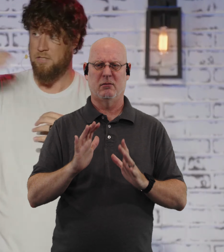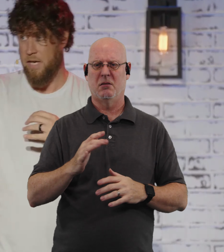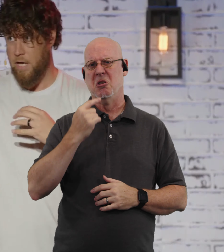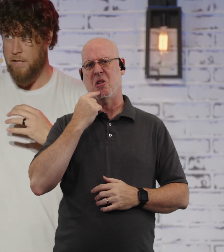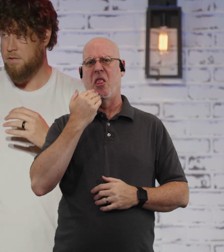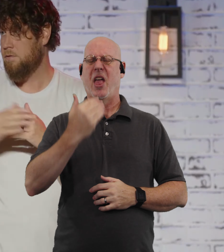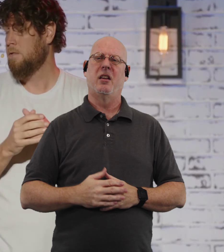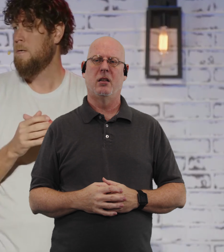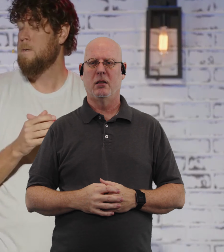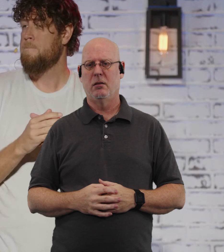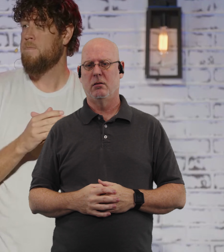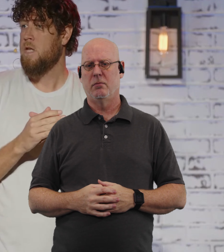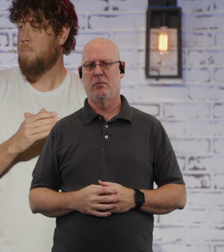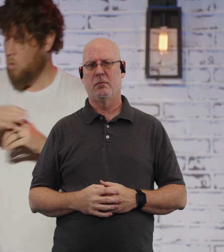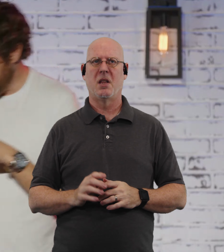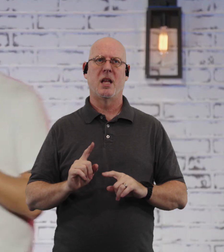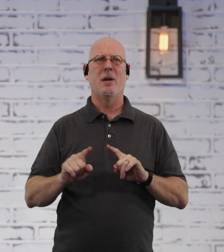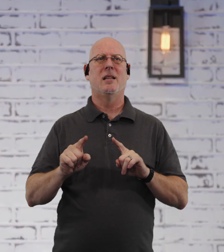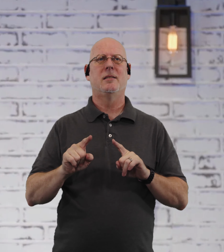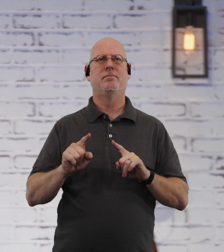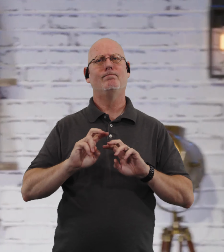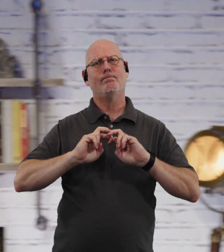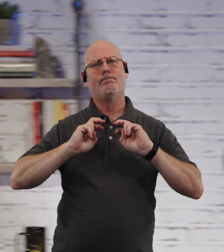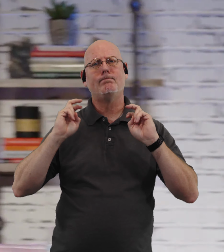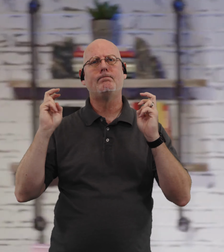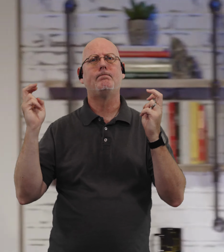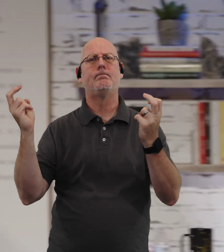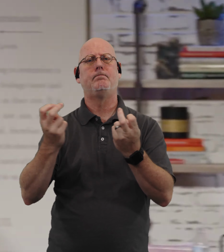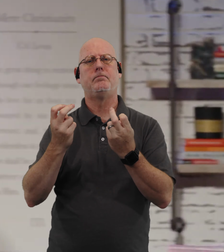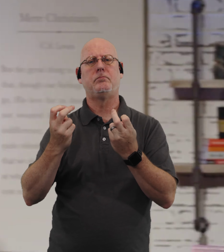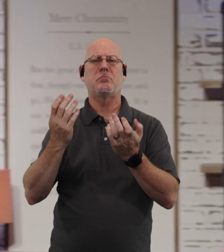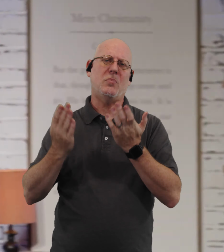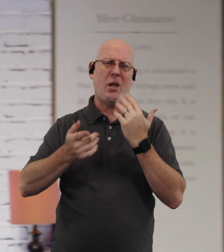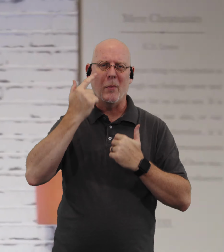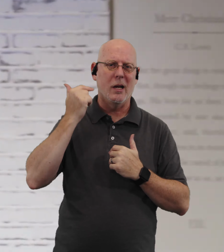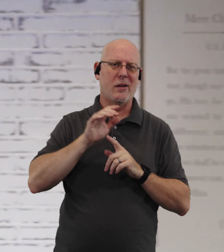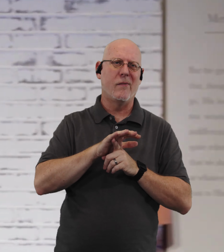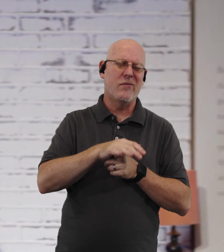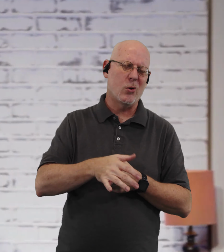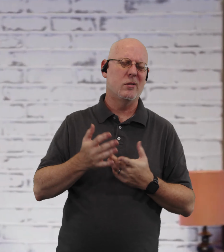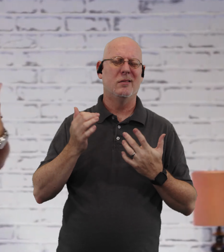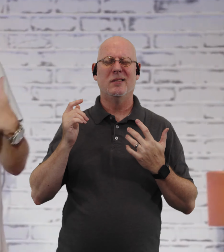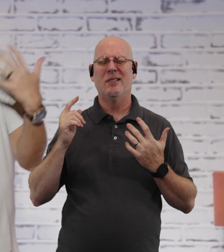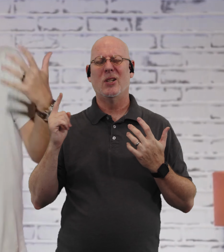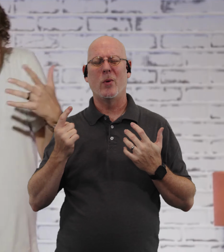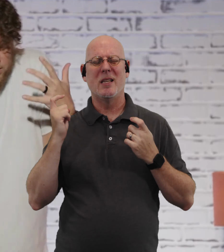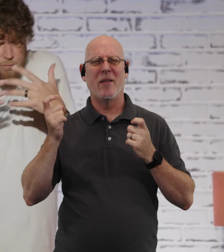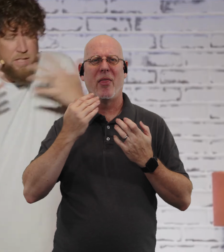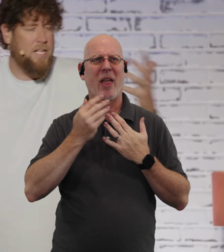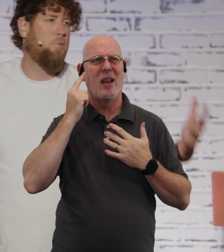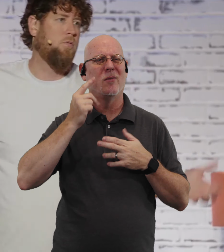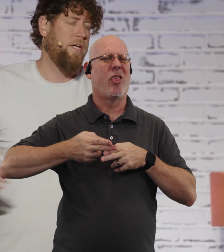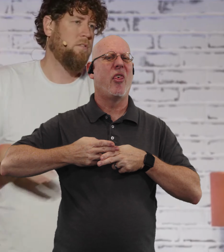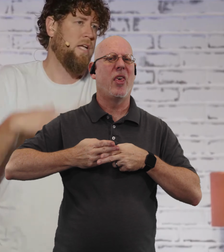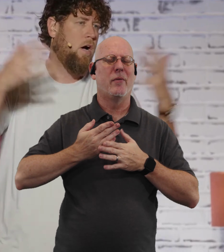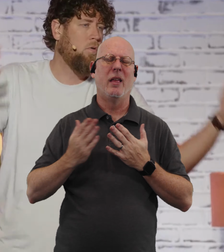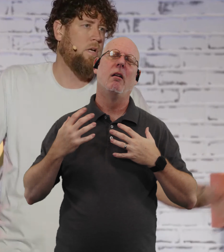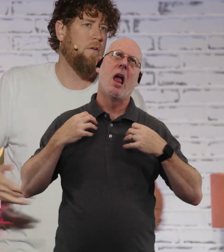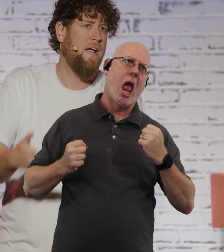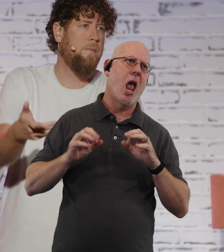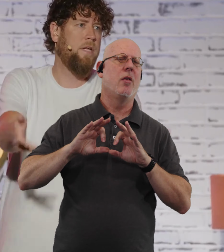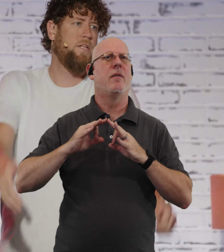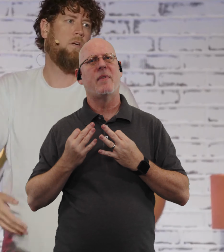like, hey, say thanks. But around the table, probably because it's kind of forced gratitude, we always kind of give thanks for these temporal things,